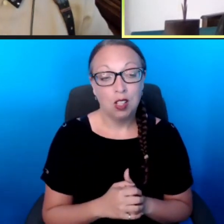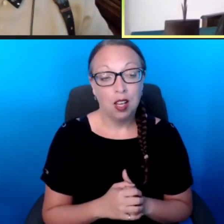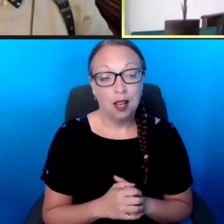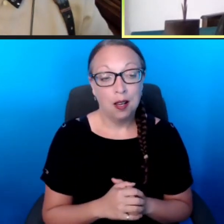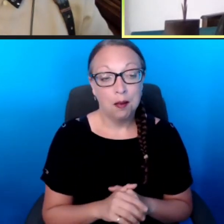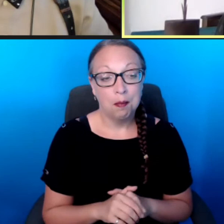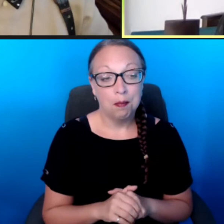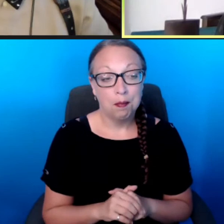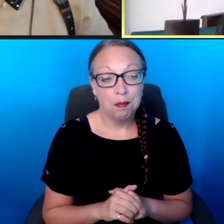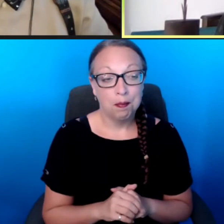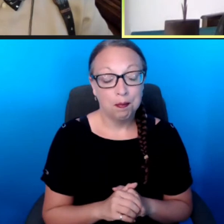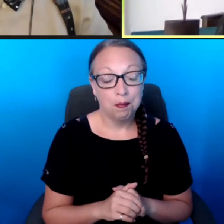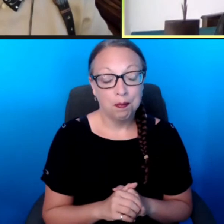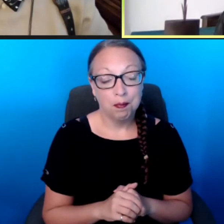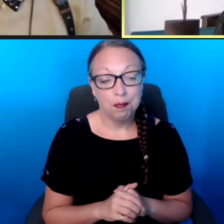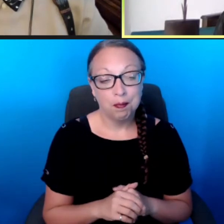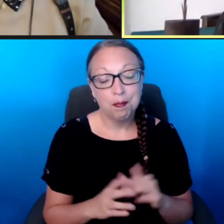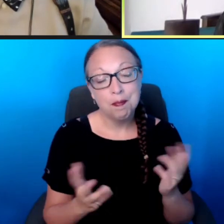it was